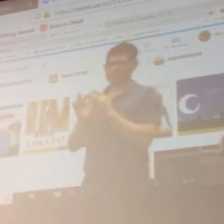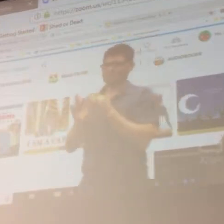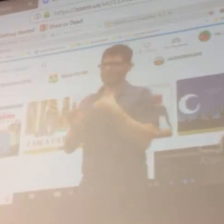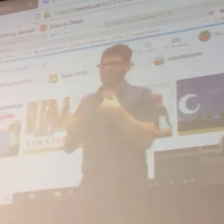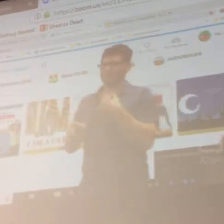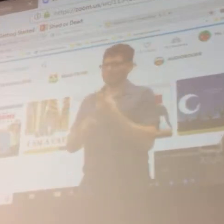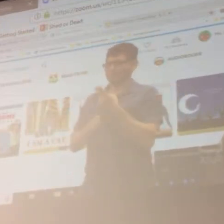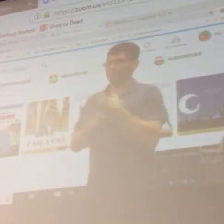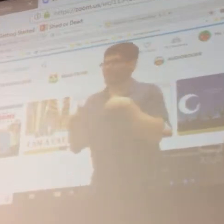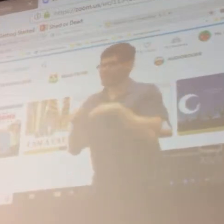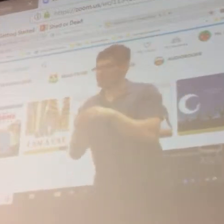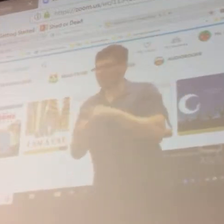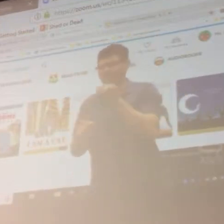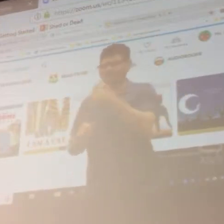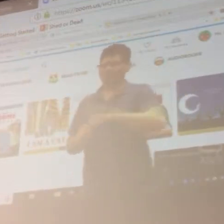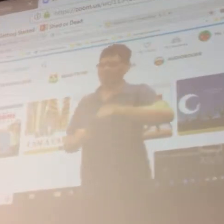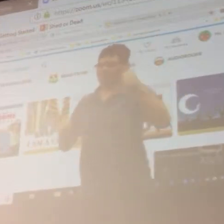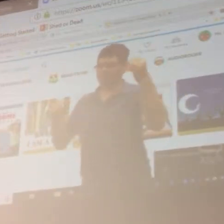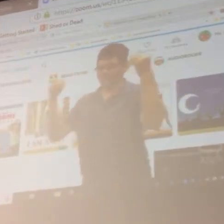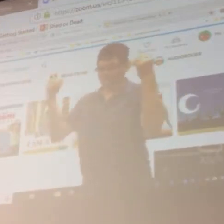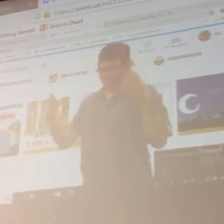access to those rural sites.